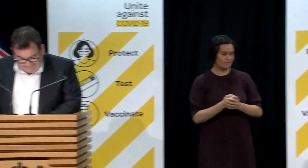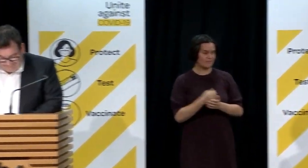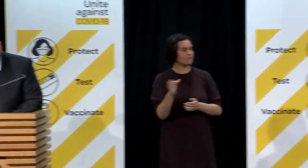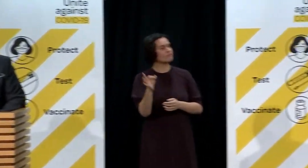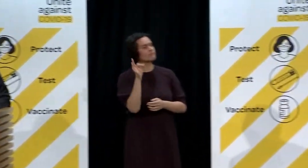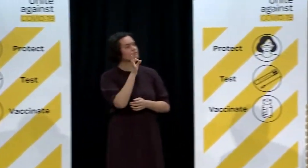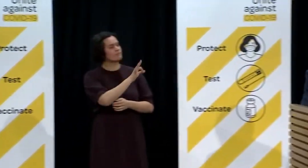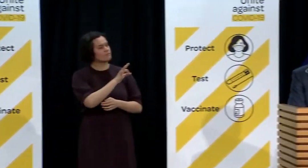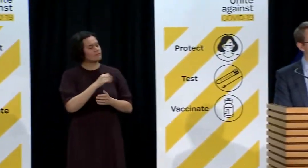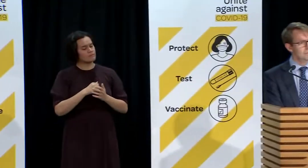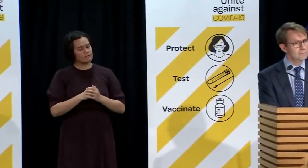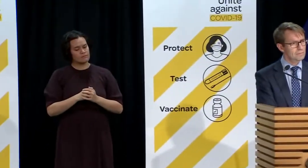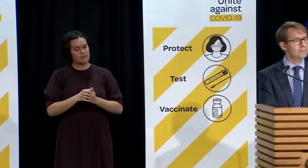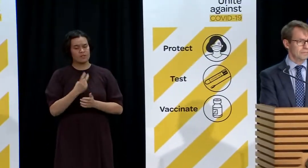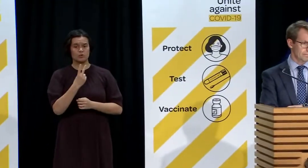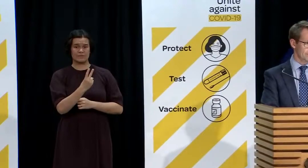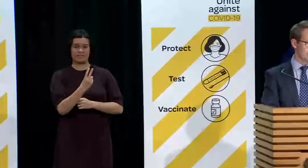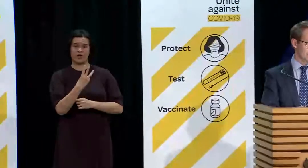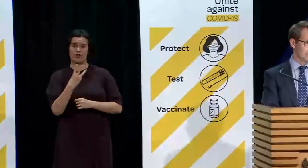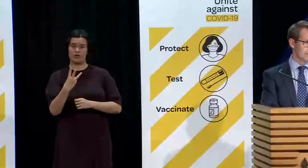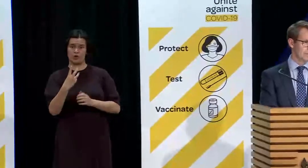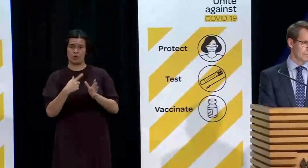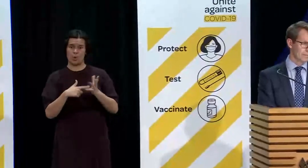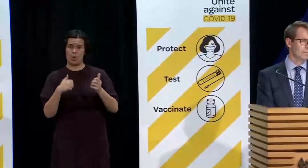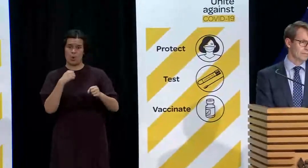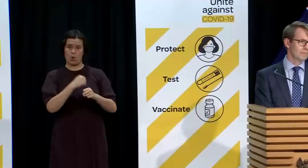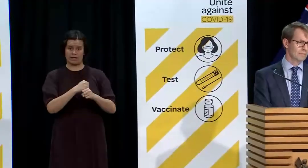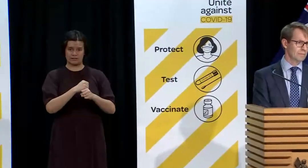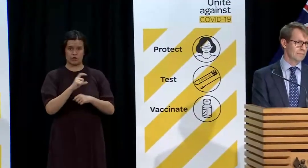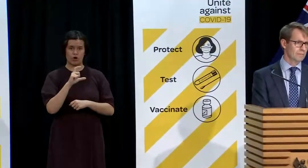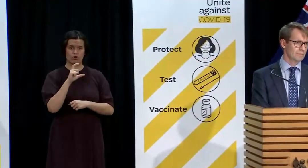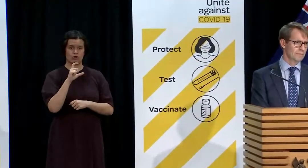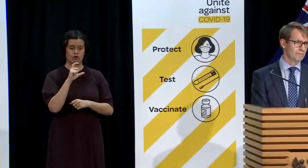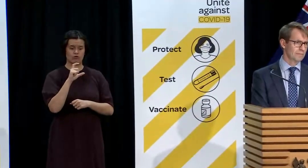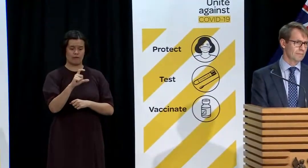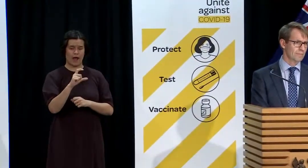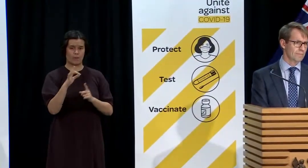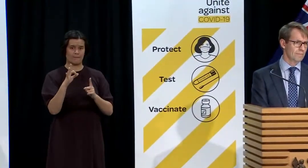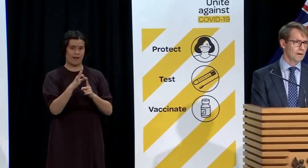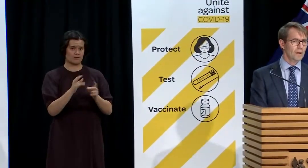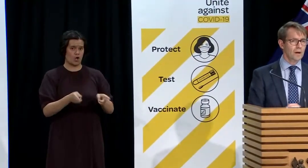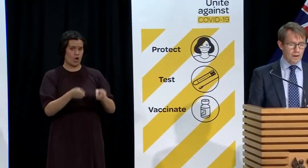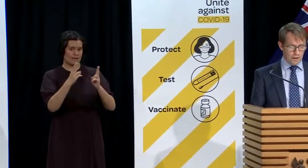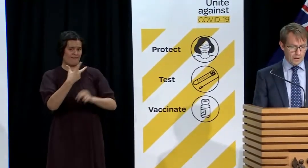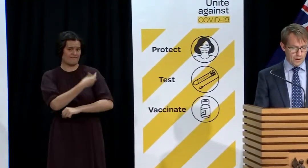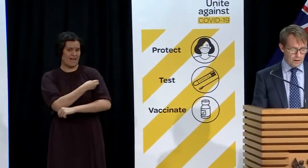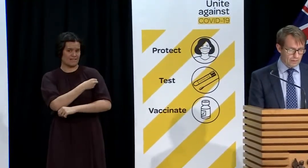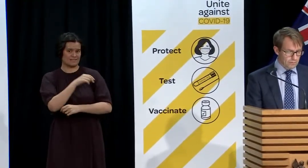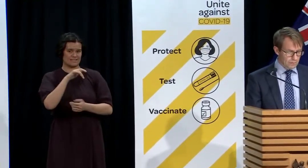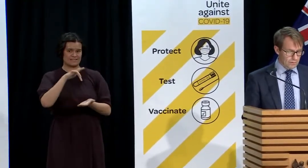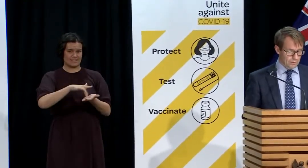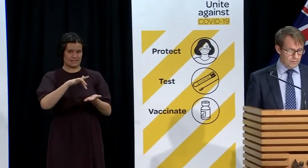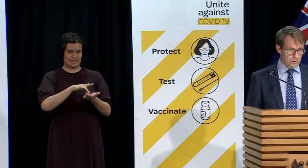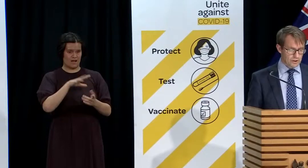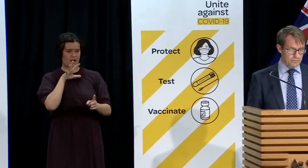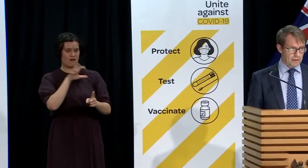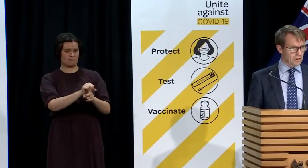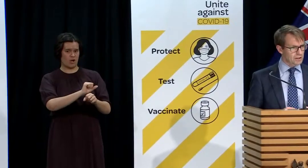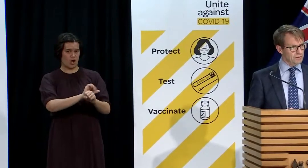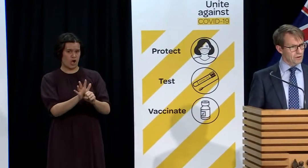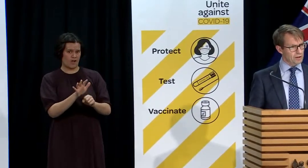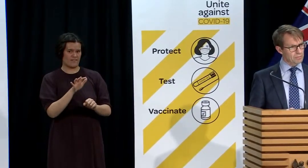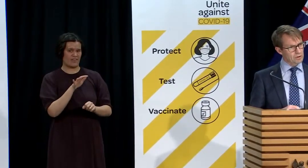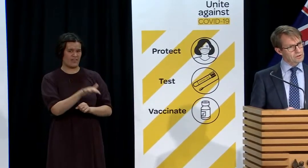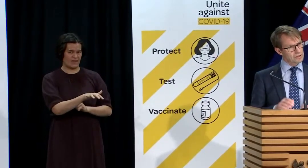this exposure event on the 23rd of August is quite a while ago. Why has it just popped up now? This has